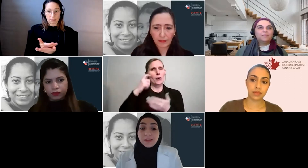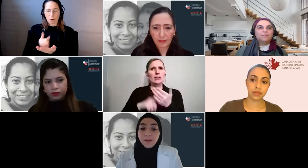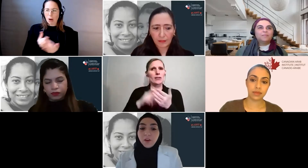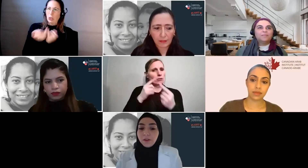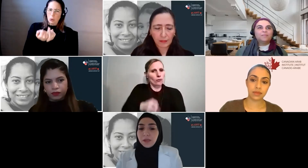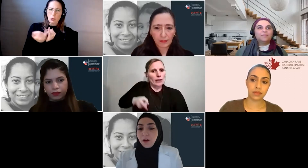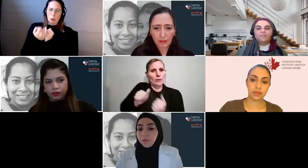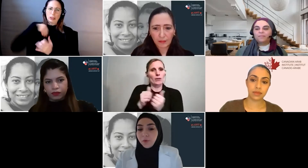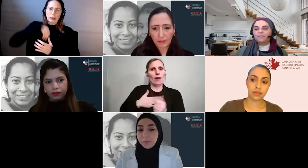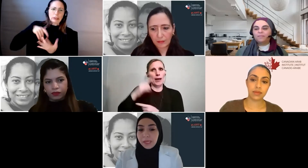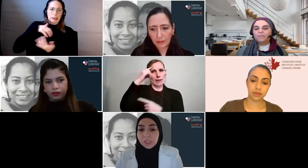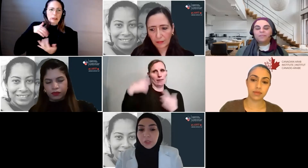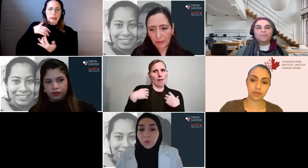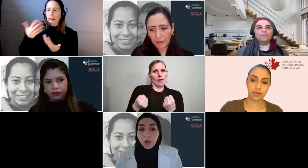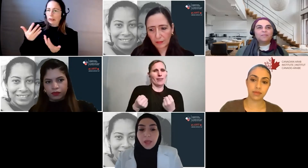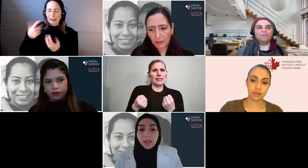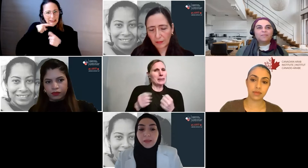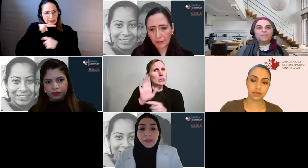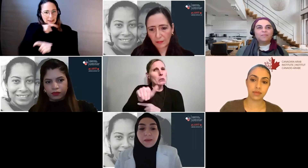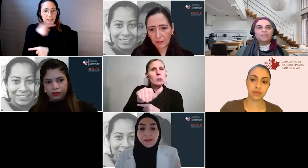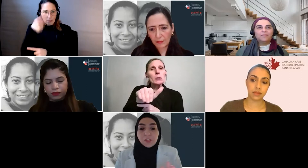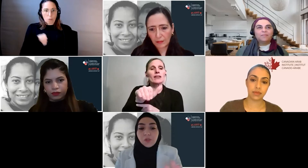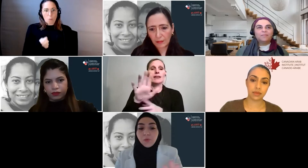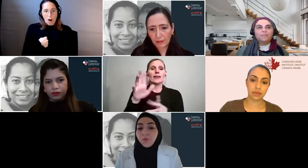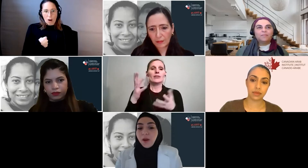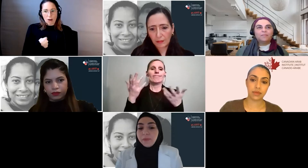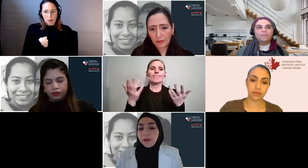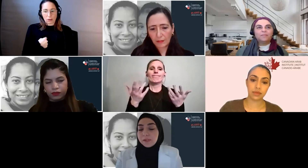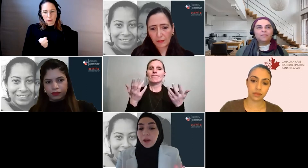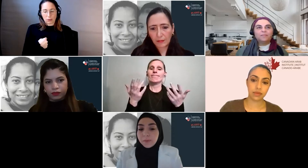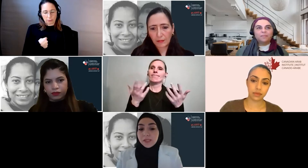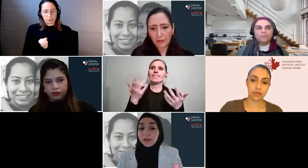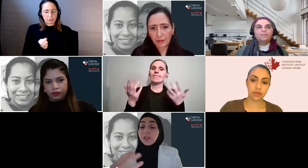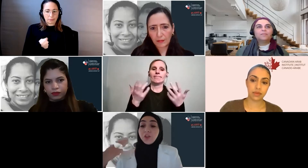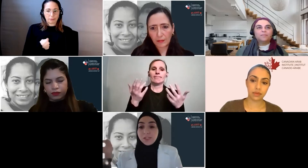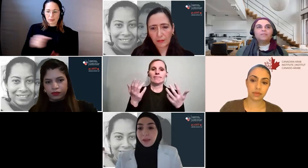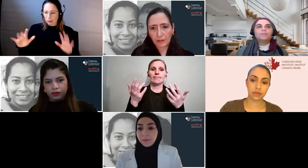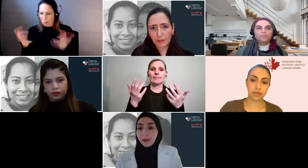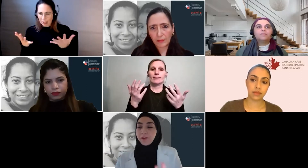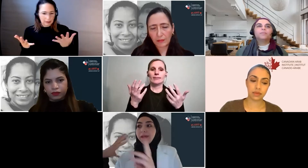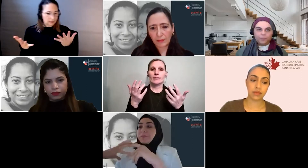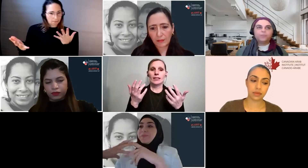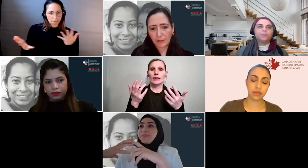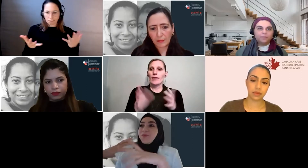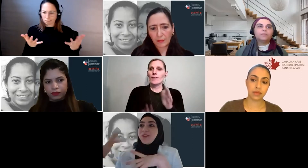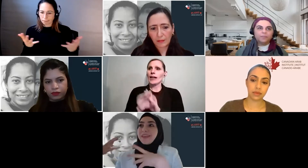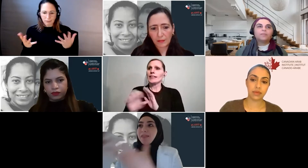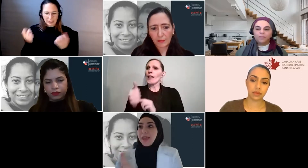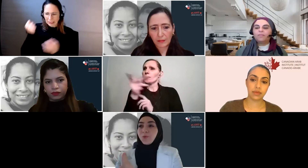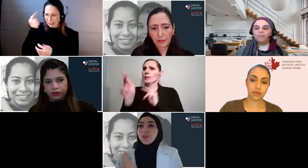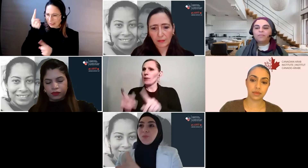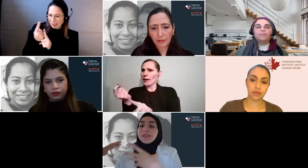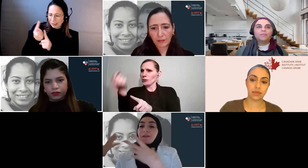was really hard for me to find that therapist that could understand that. First,